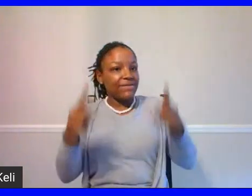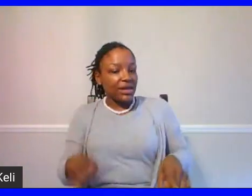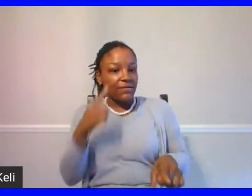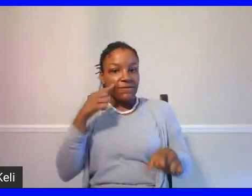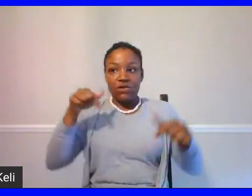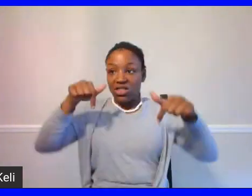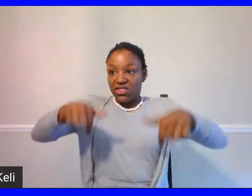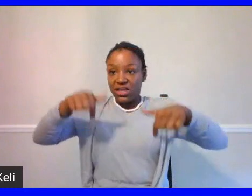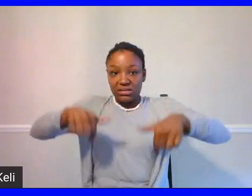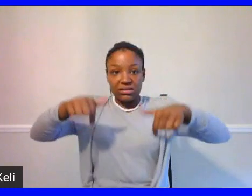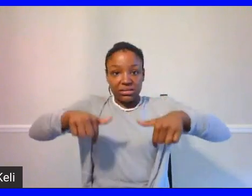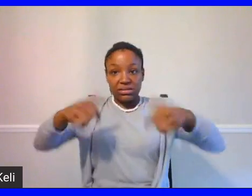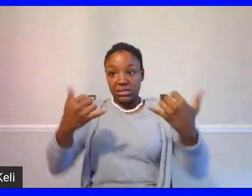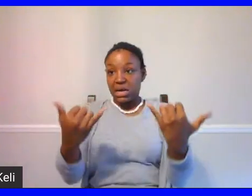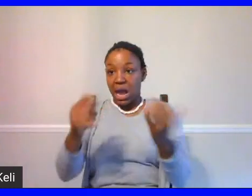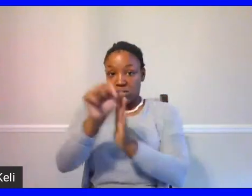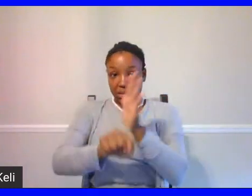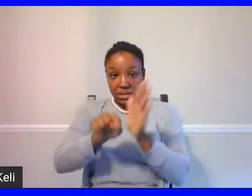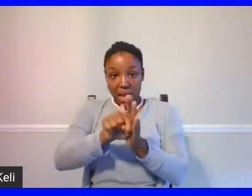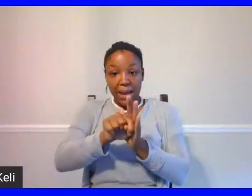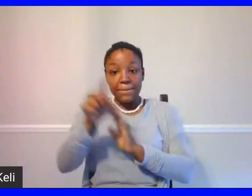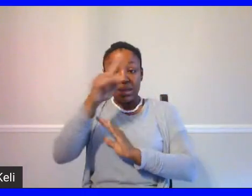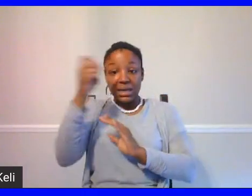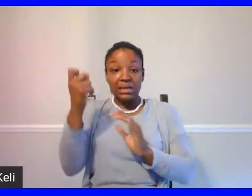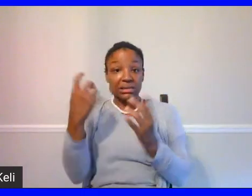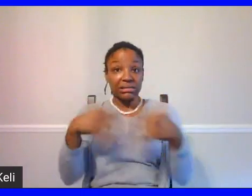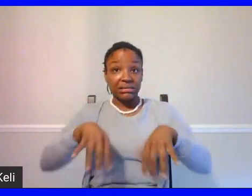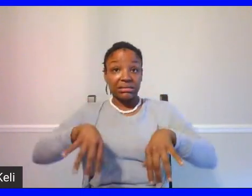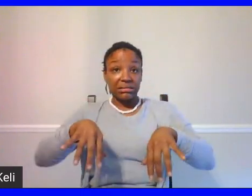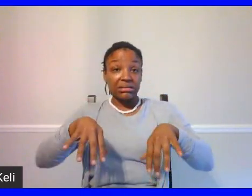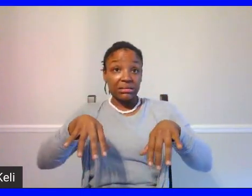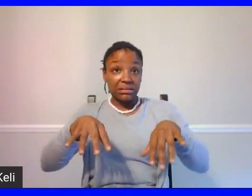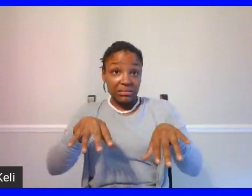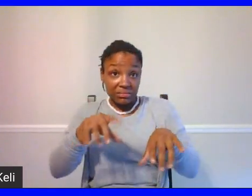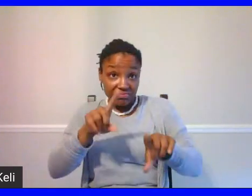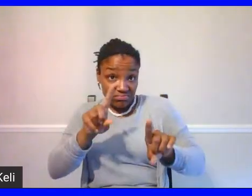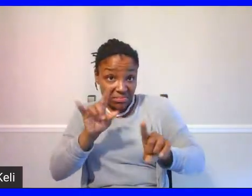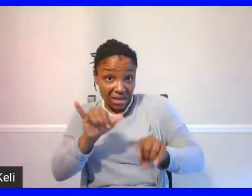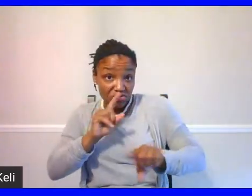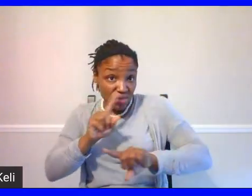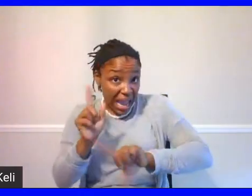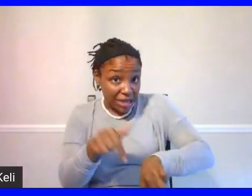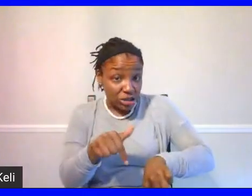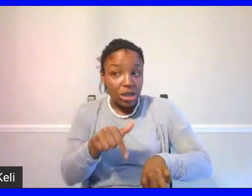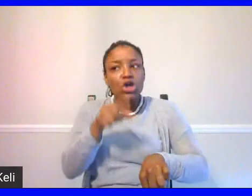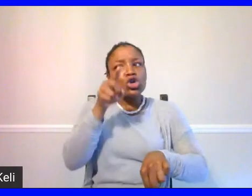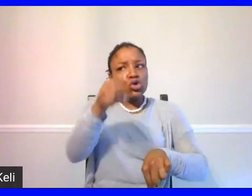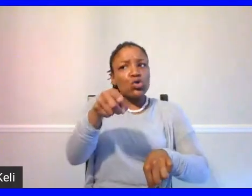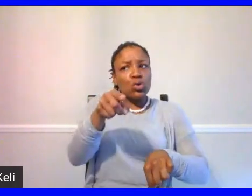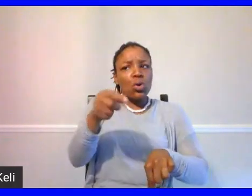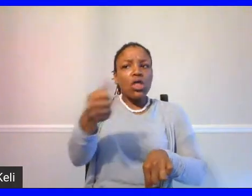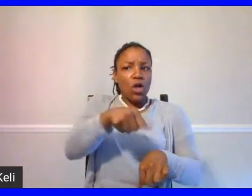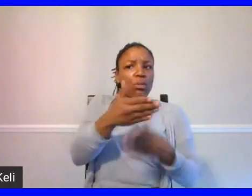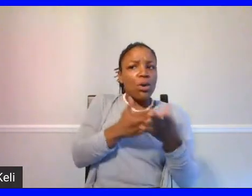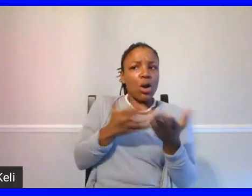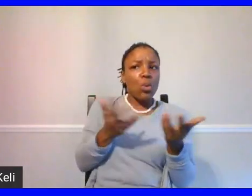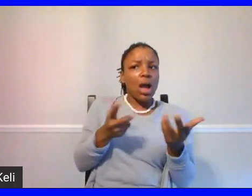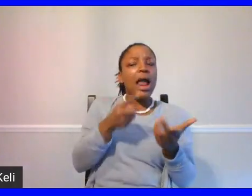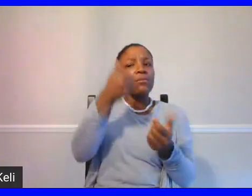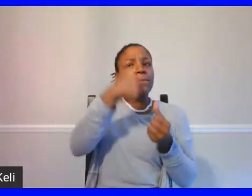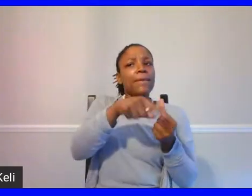it takes, it was a reaction, because the other part of that, Karen, is you brought it to the Wide Awakes. I remember this, to the